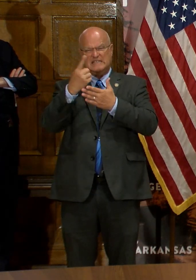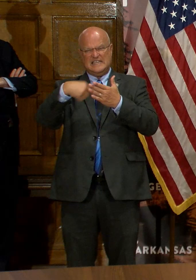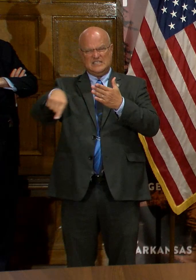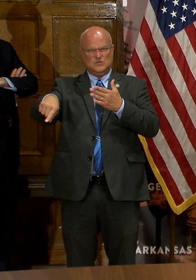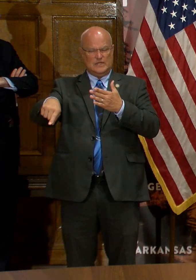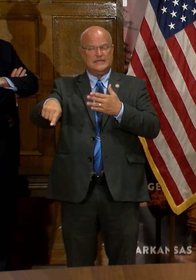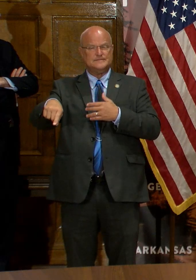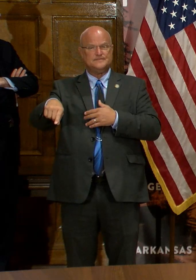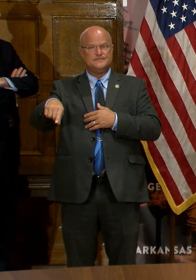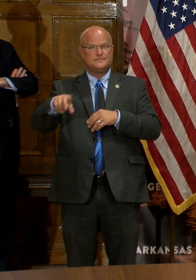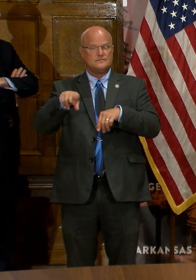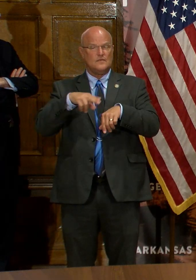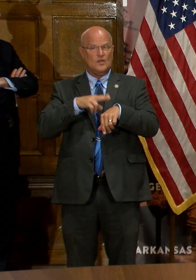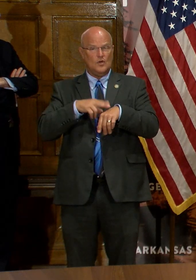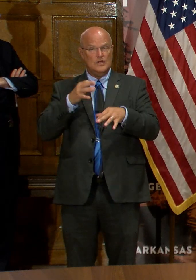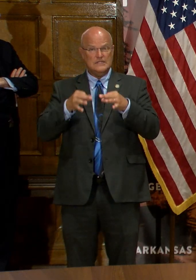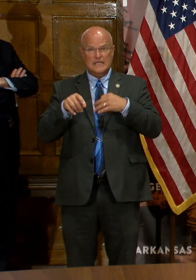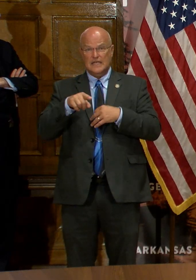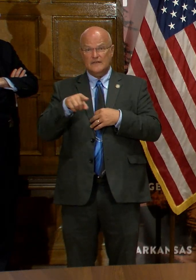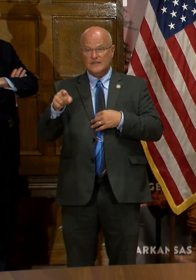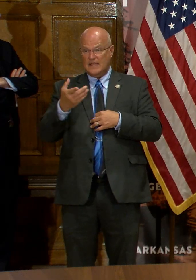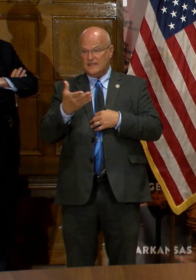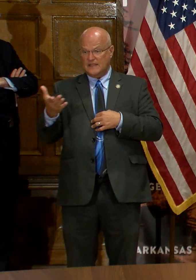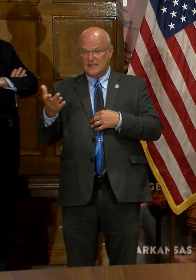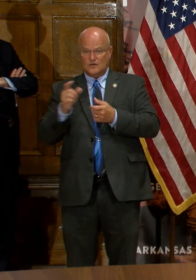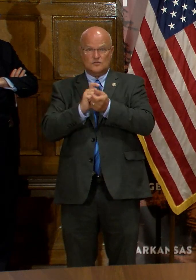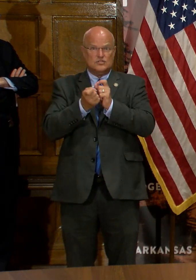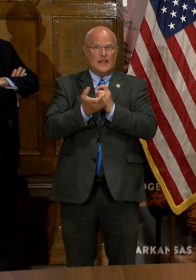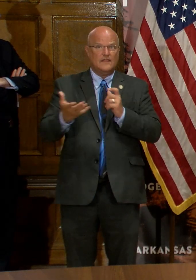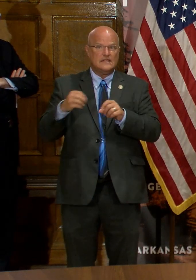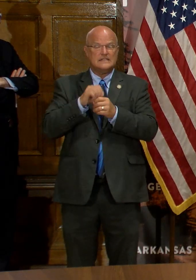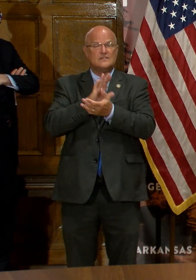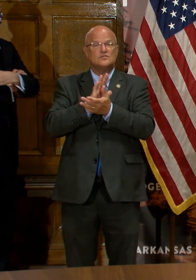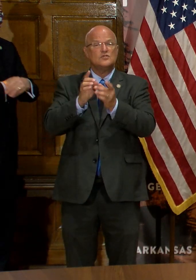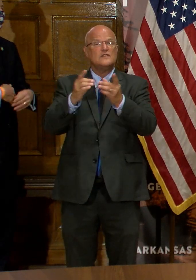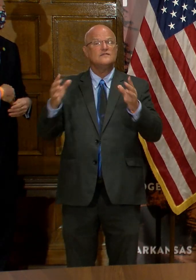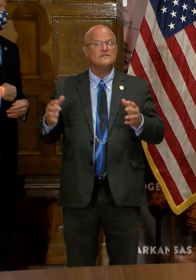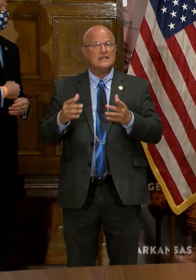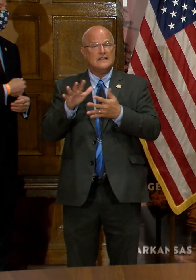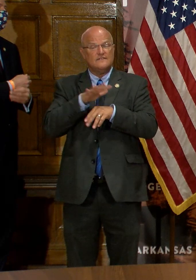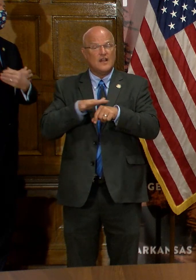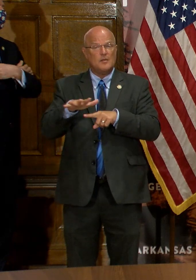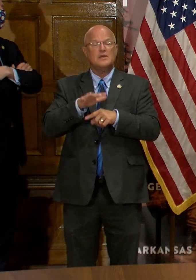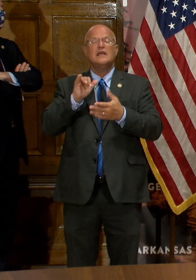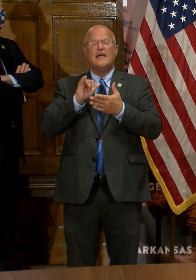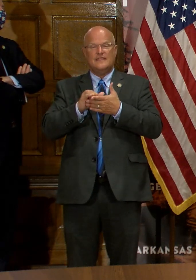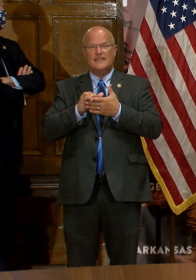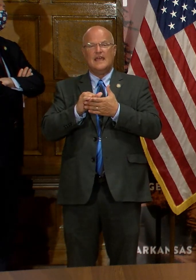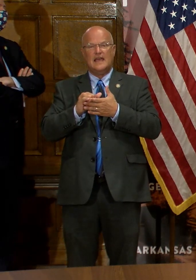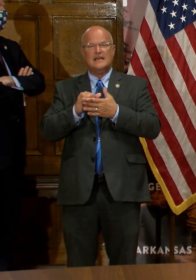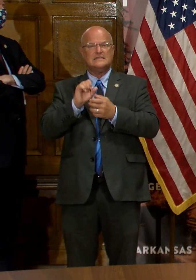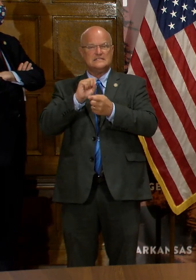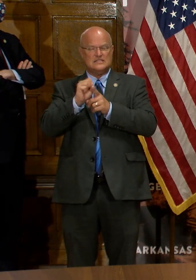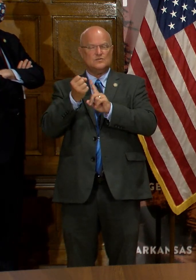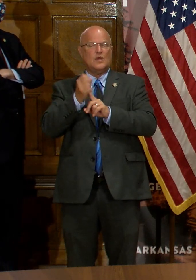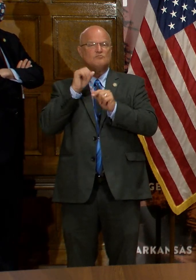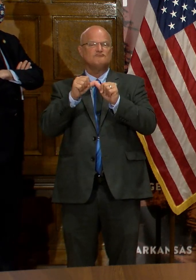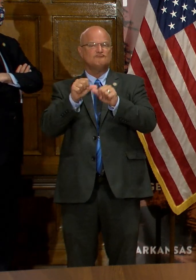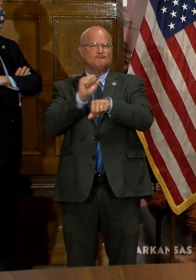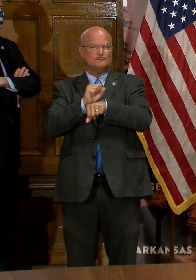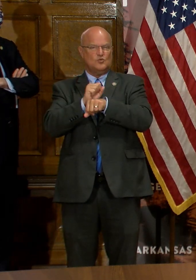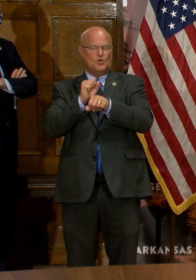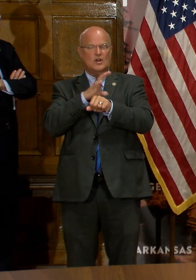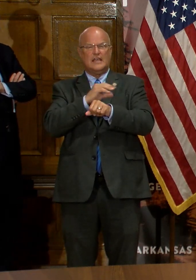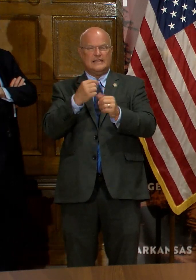week. Of course, if data or things change within that school environment, that create a situation, we'll continue to work with